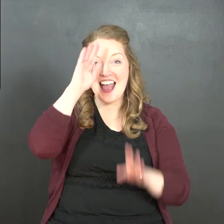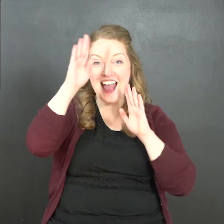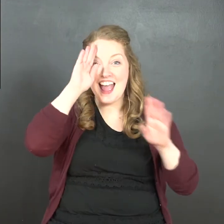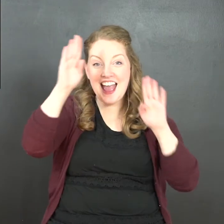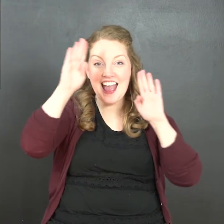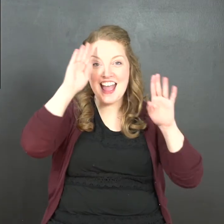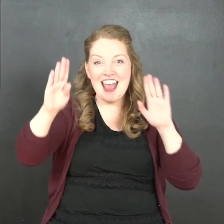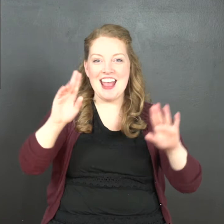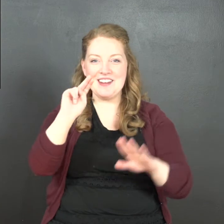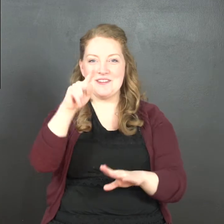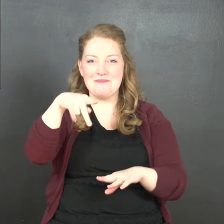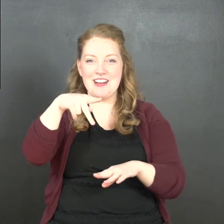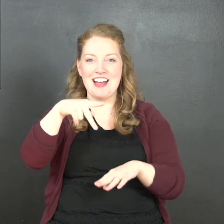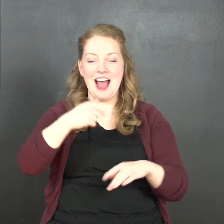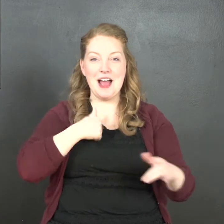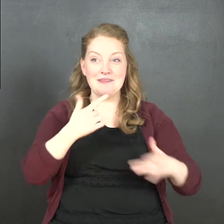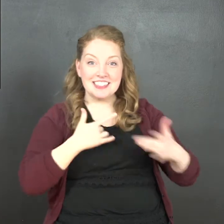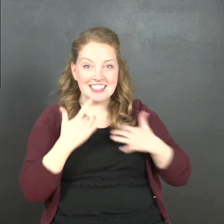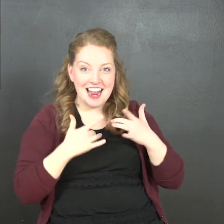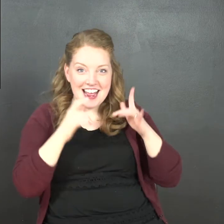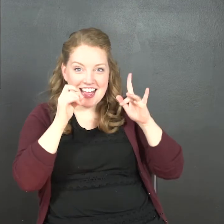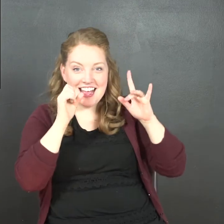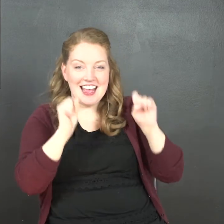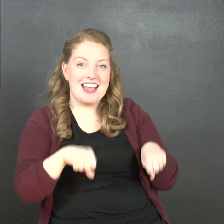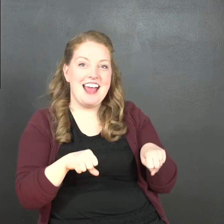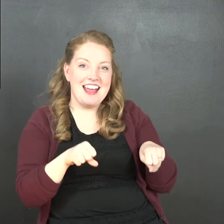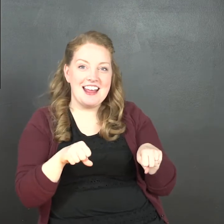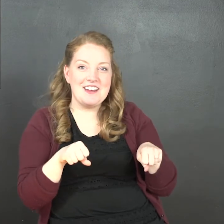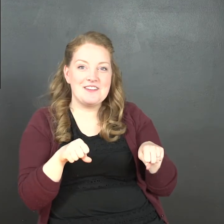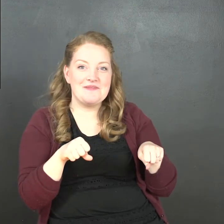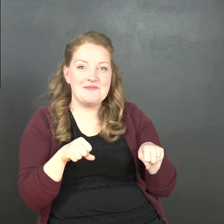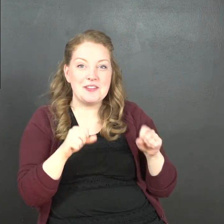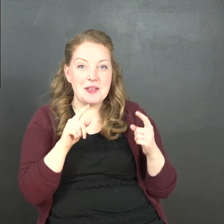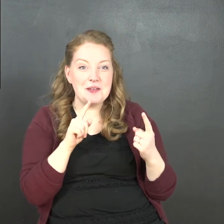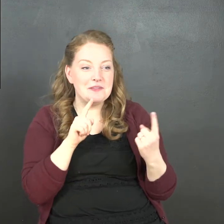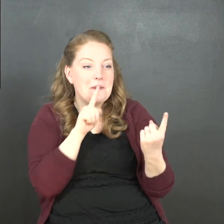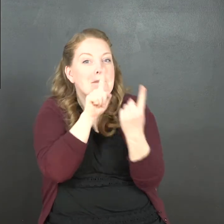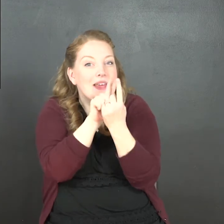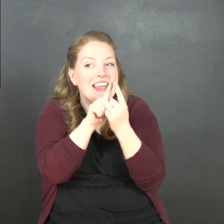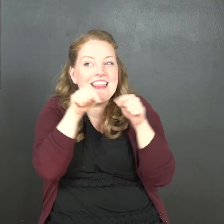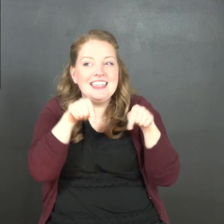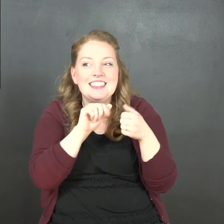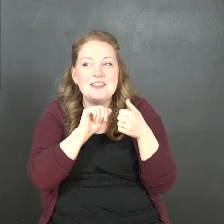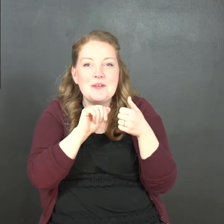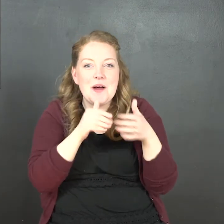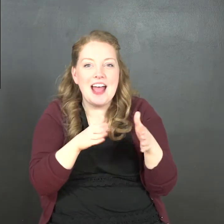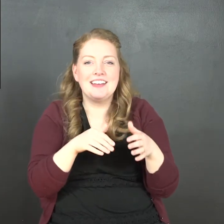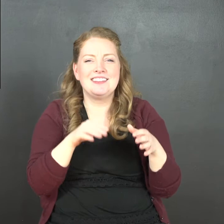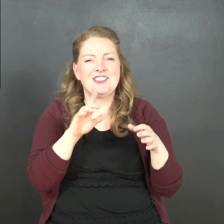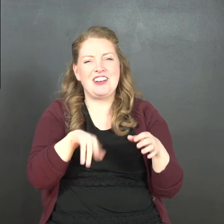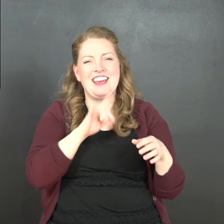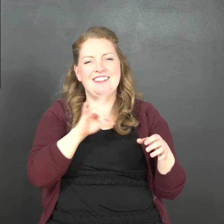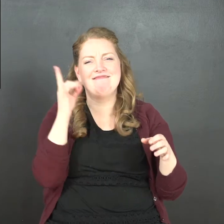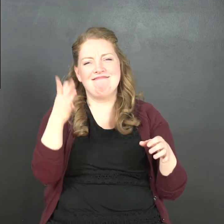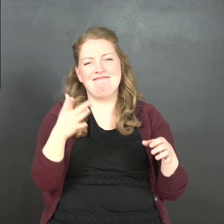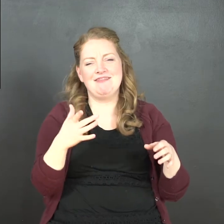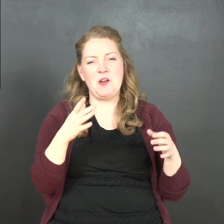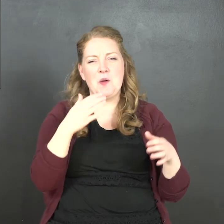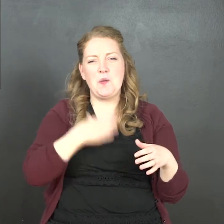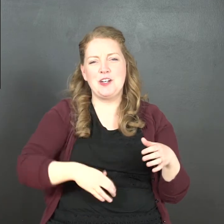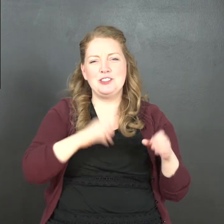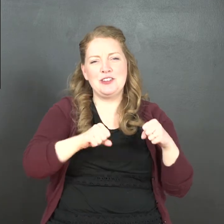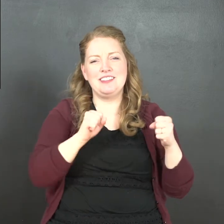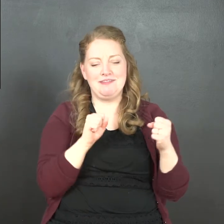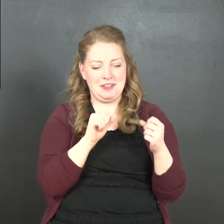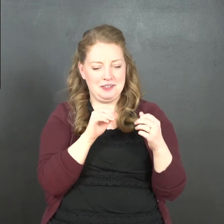Hey there, North Point. I'm excited that we're able to meet this way. It really does stink that we're not able to meet on Easter